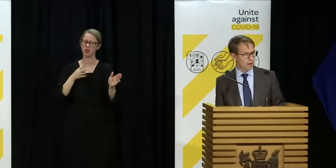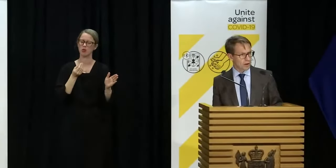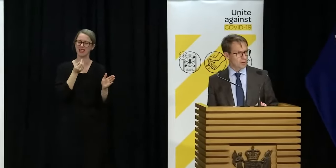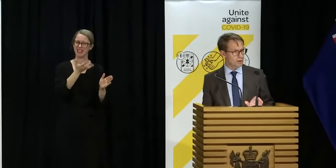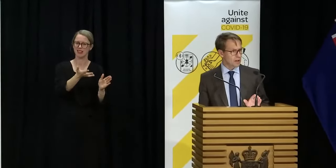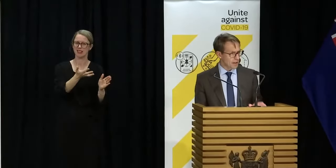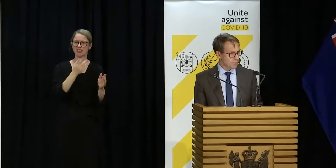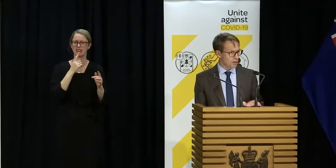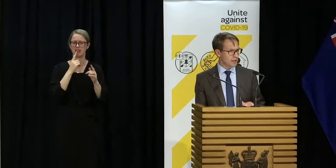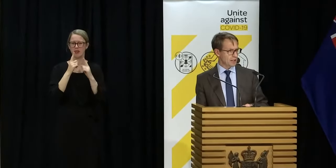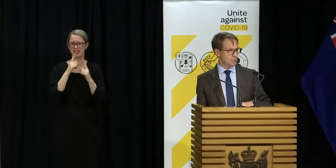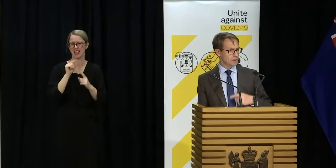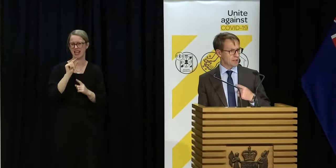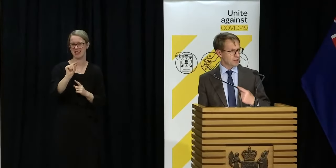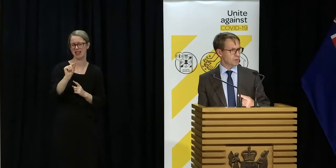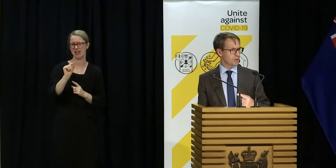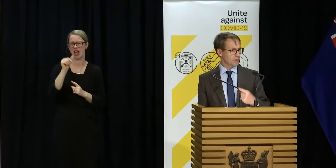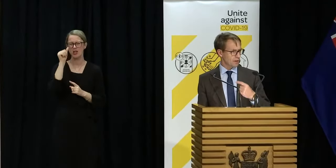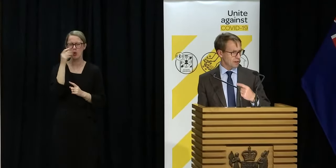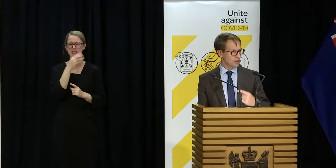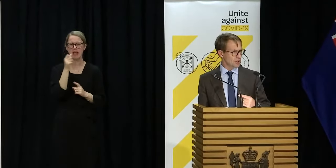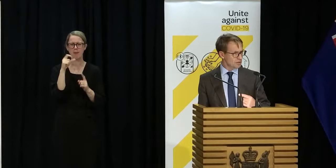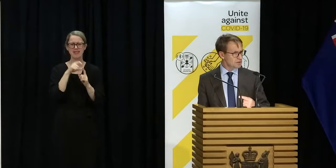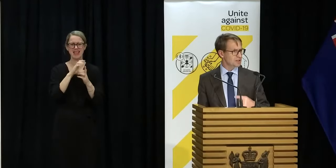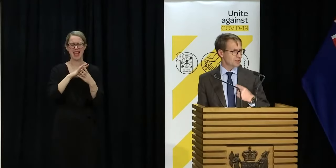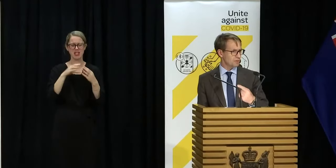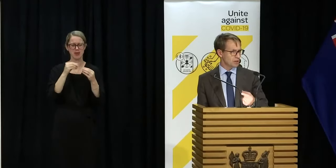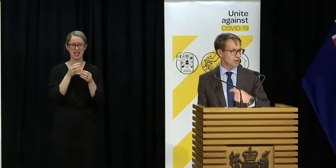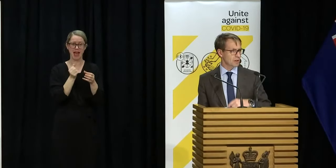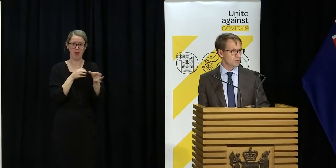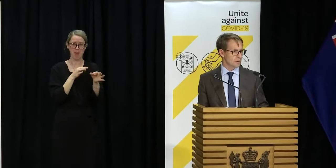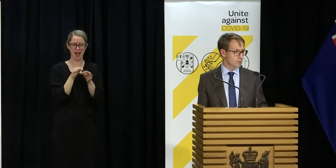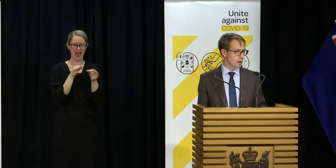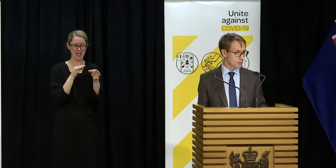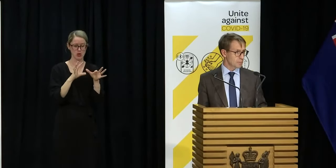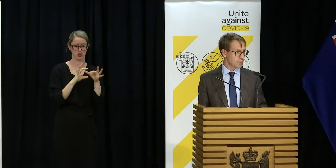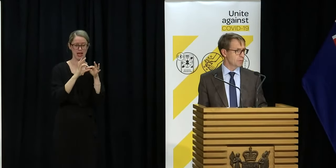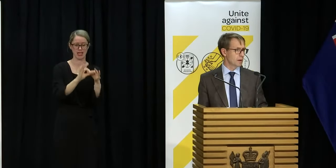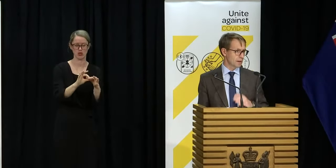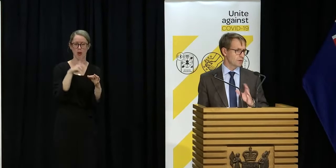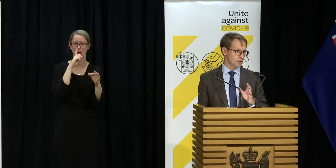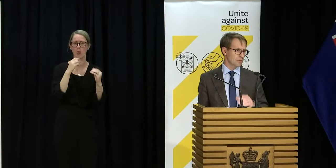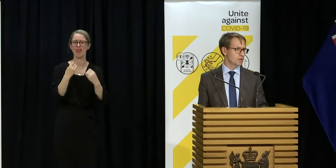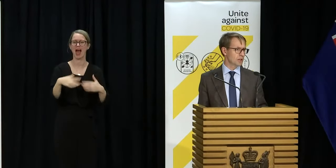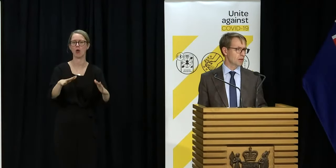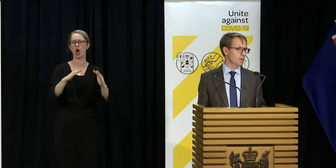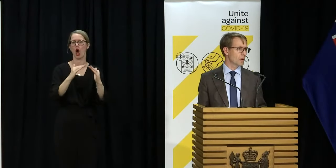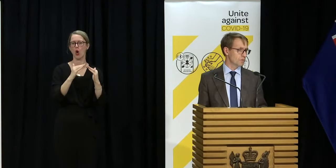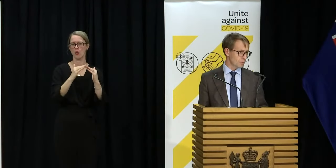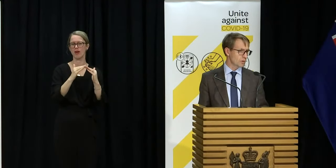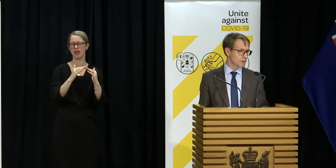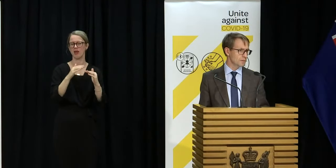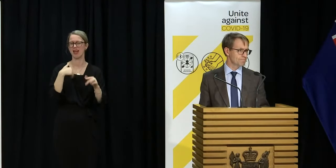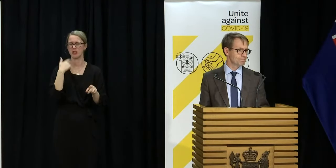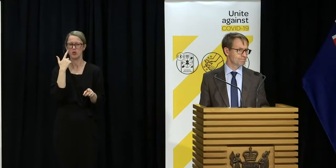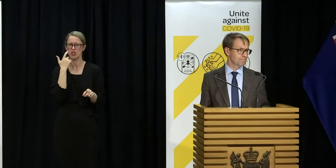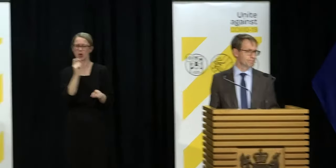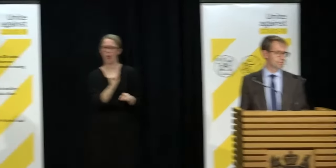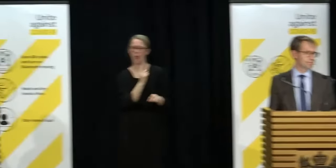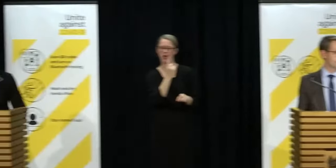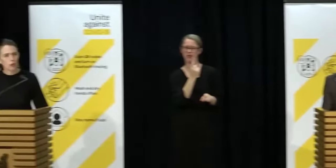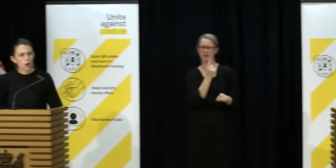detail. I know that a number of the DHBs had specific initiatives to reach to homeless people, and I'll just have to check on one from